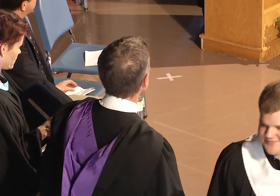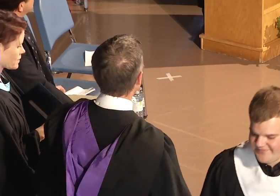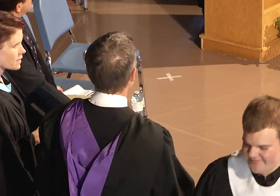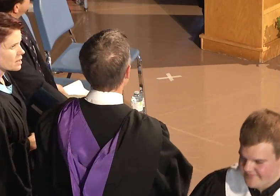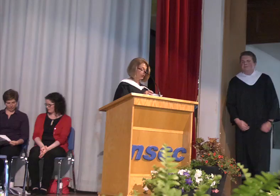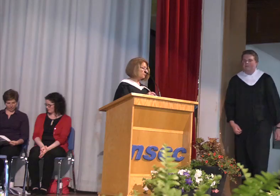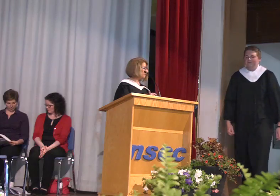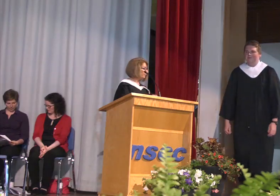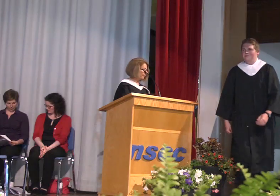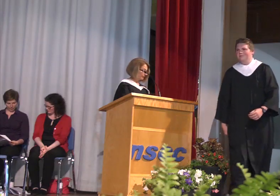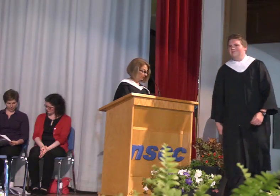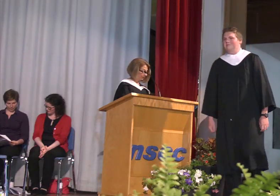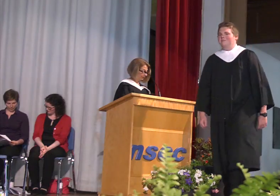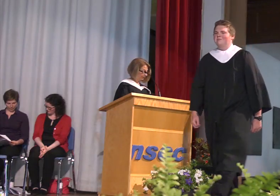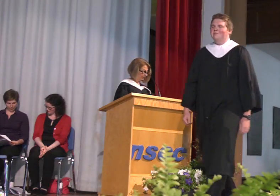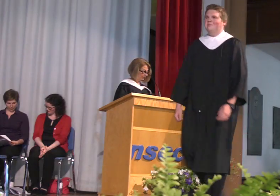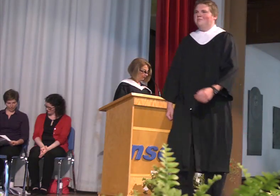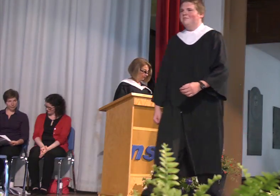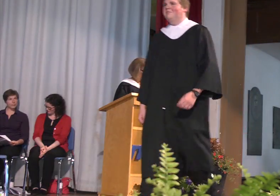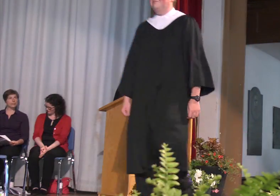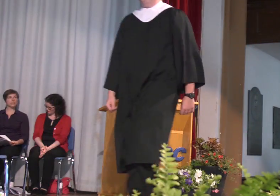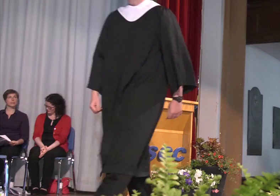Brandon Burke.